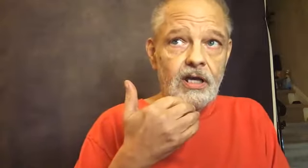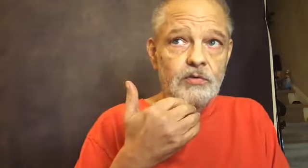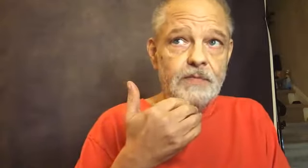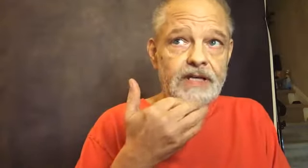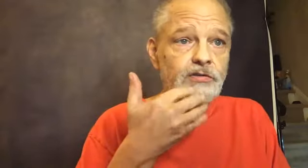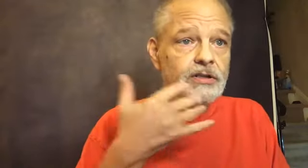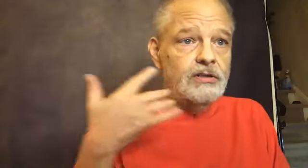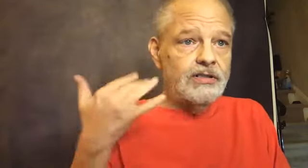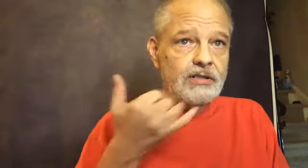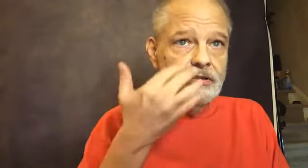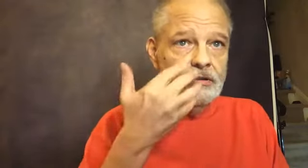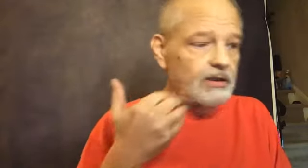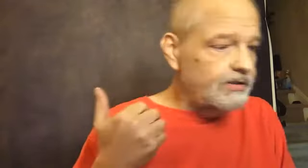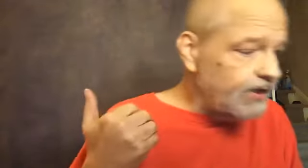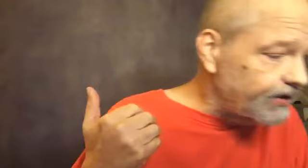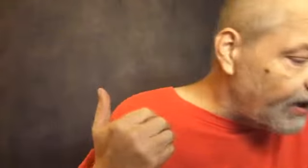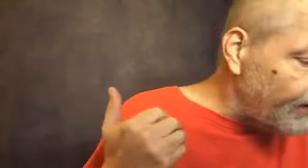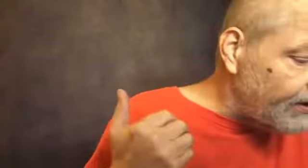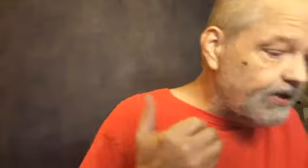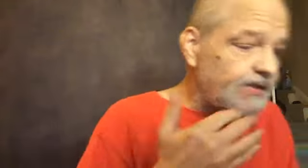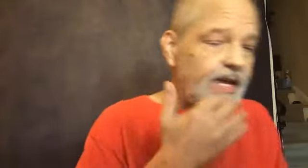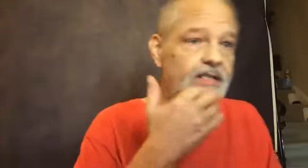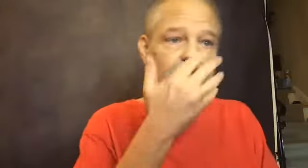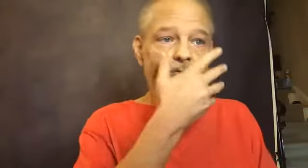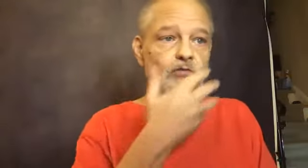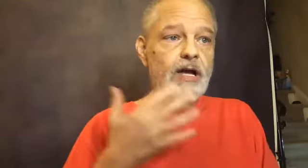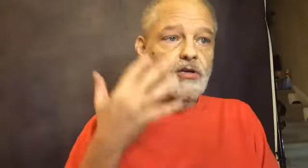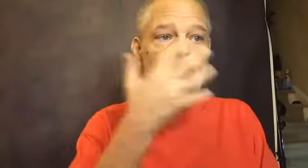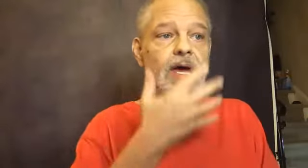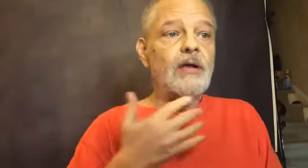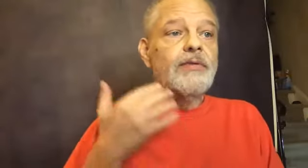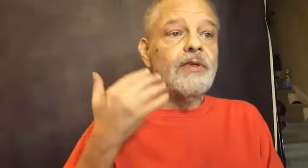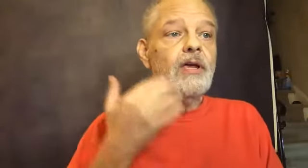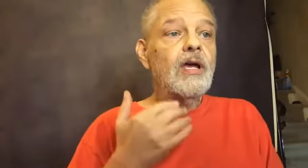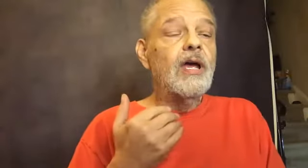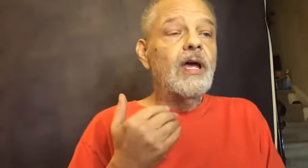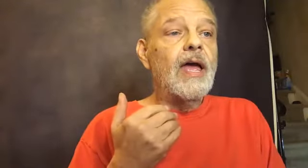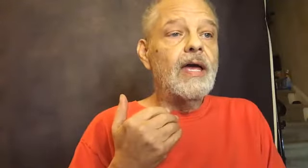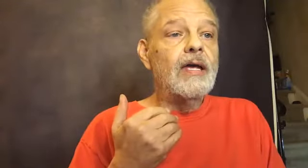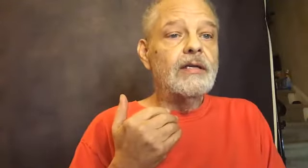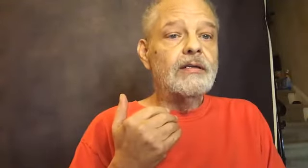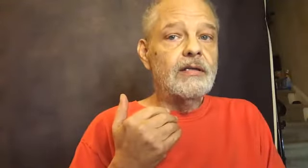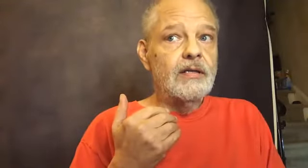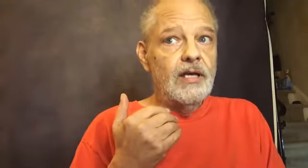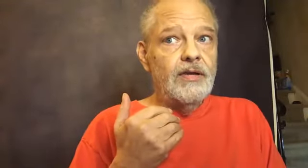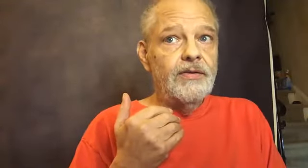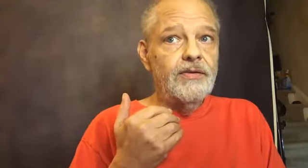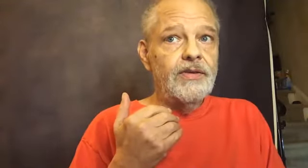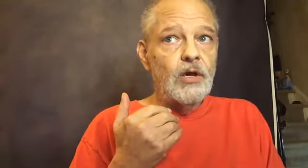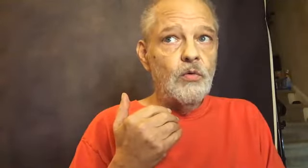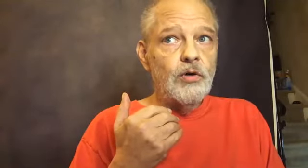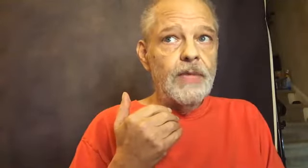was based on six hand shapes around your mouth, and they were